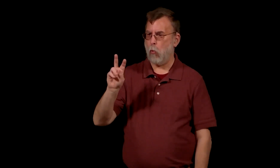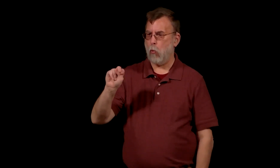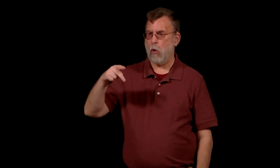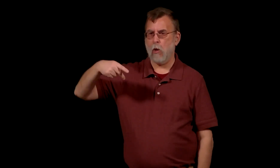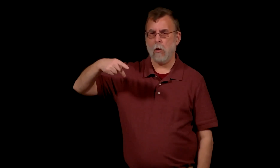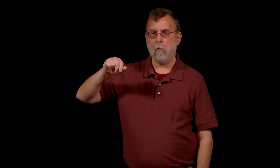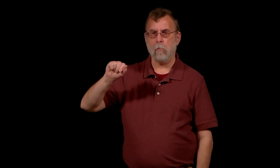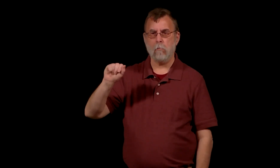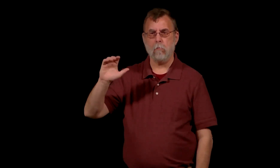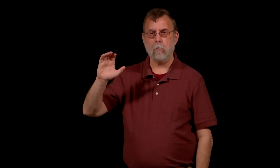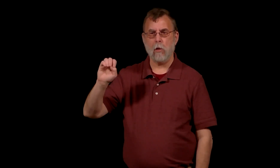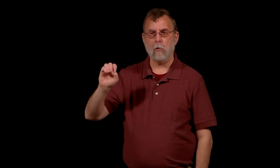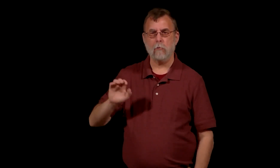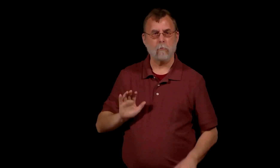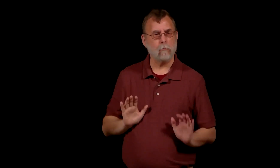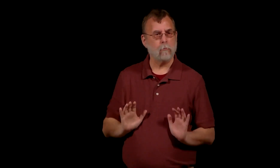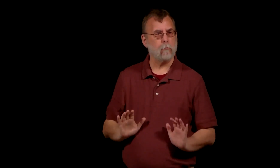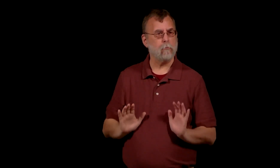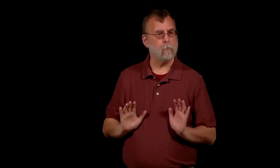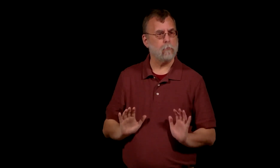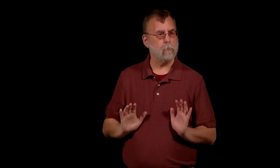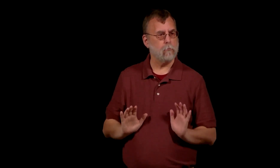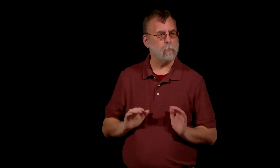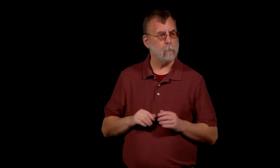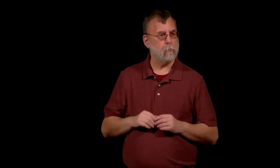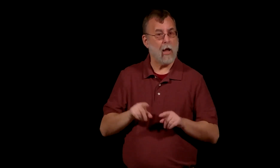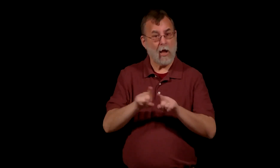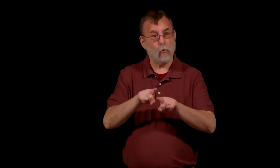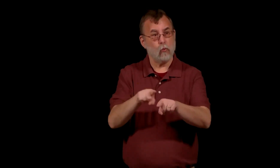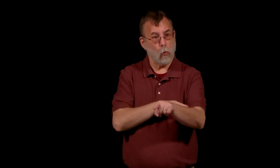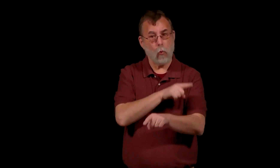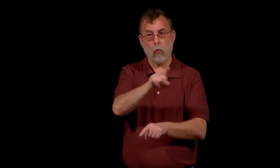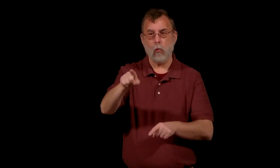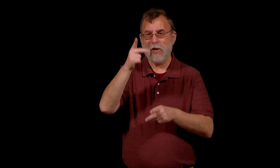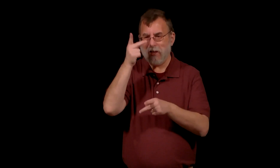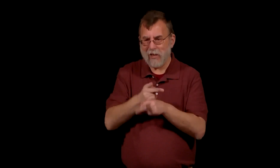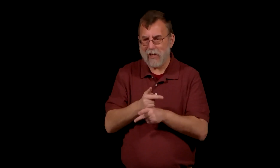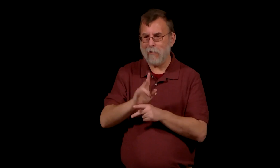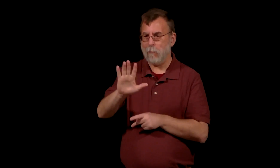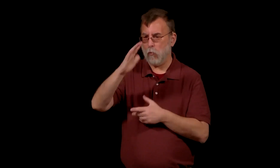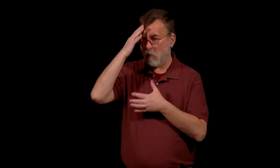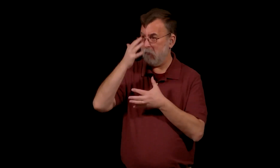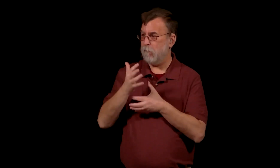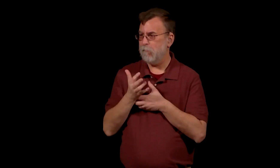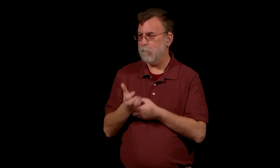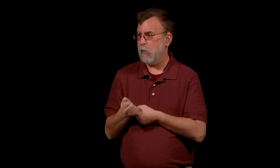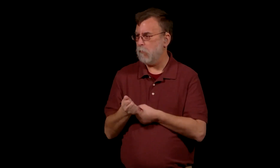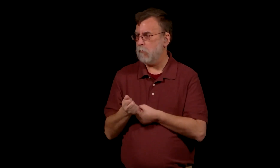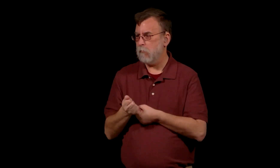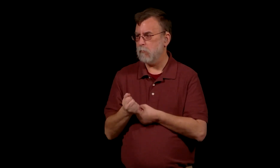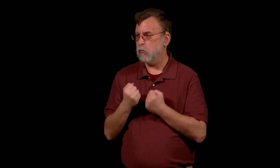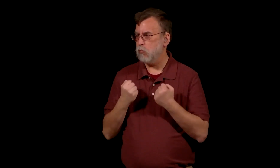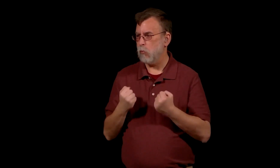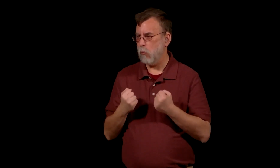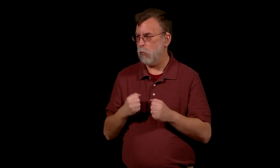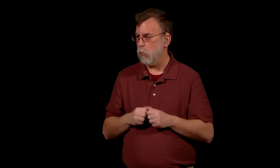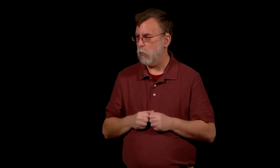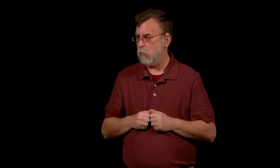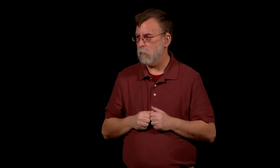in your own pace. how long you keep your faith